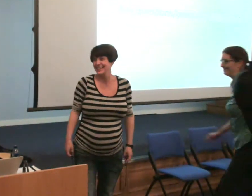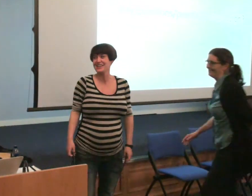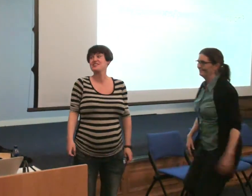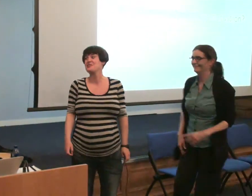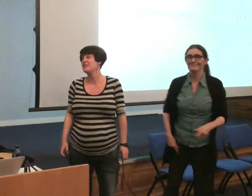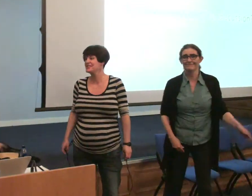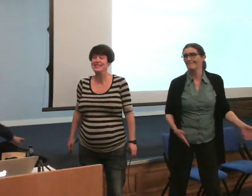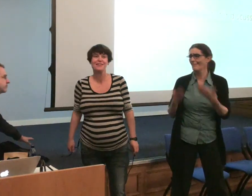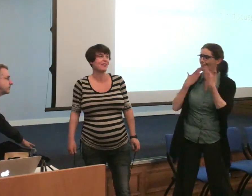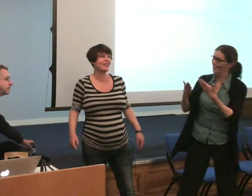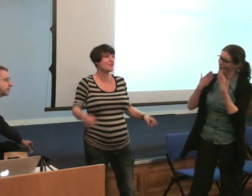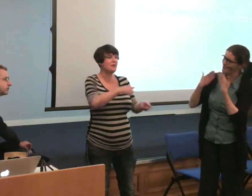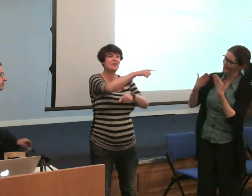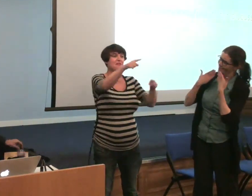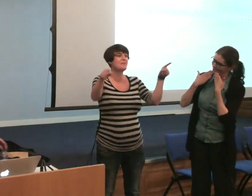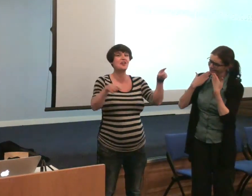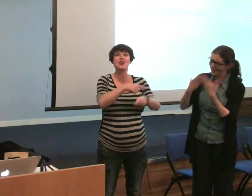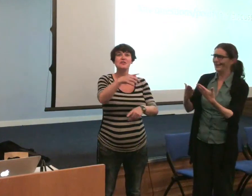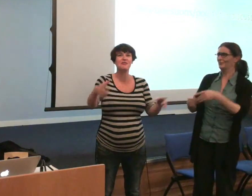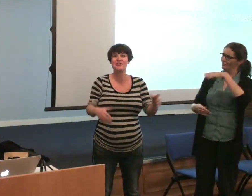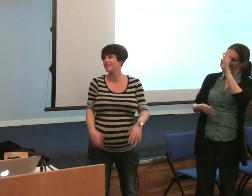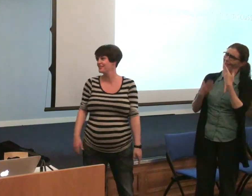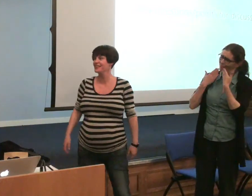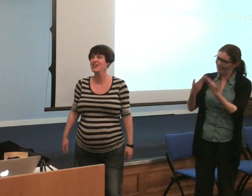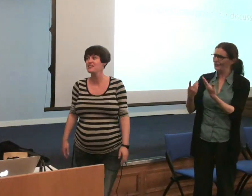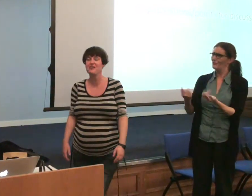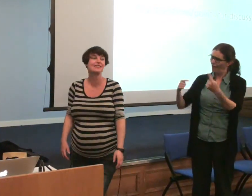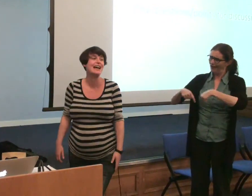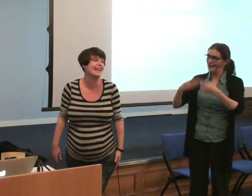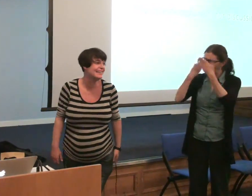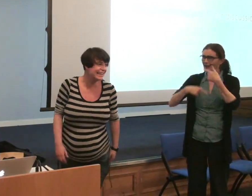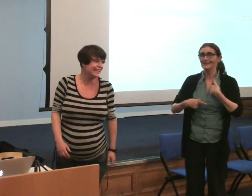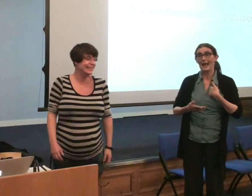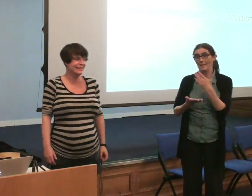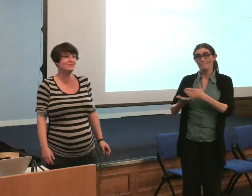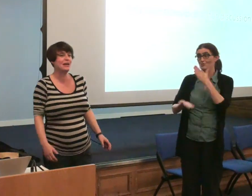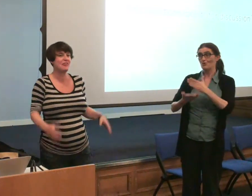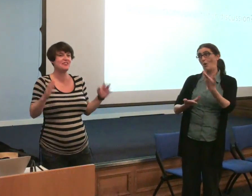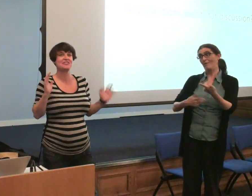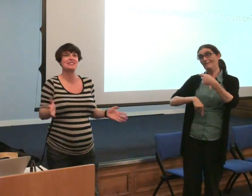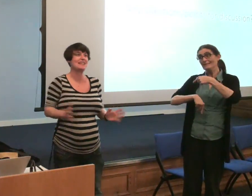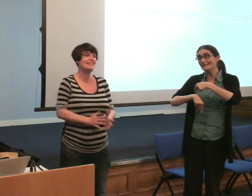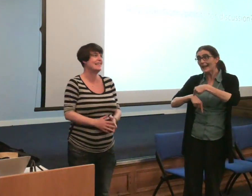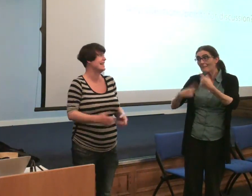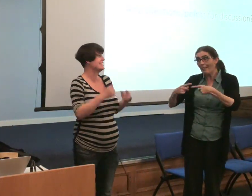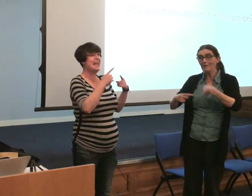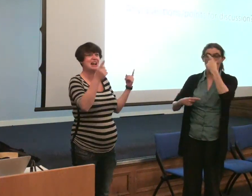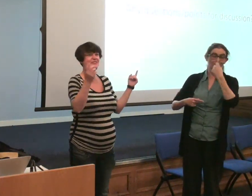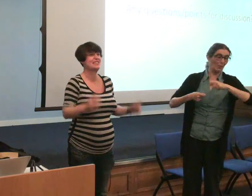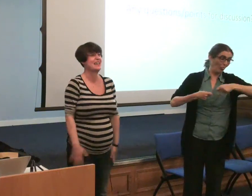Thank you so much, Steve. I know we could have probably gone on for, the whole night, but I'm very conscious that it is late. It's dark outside,